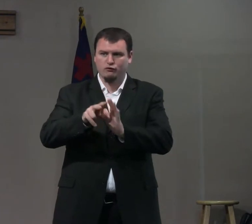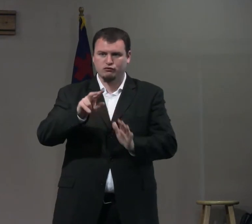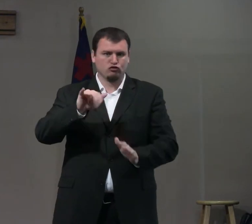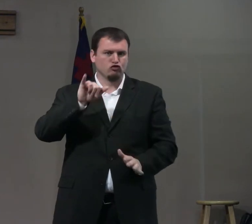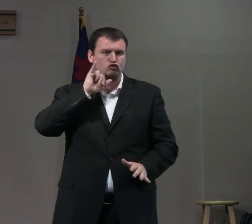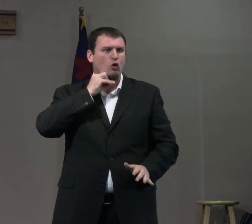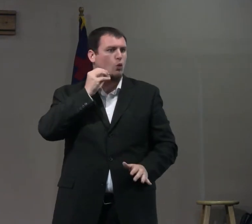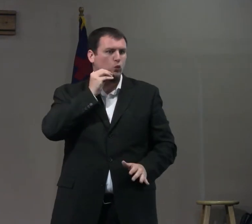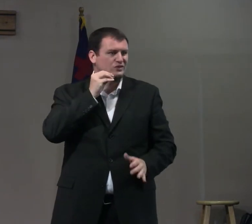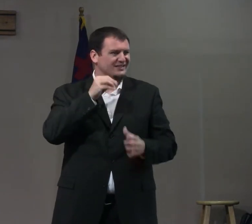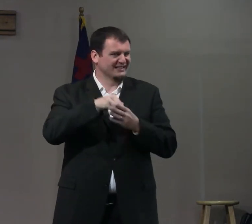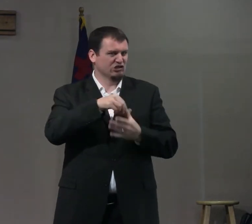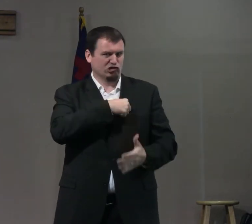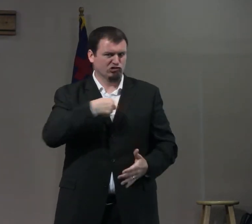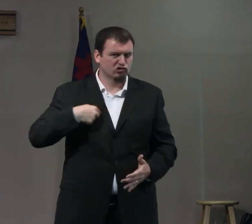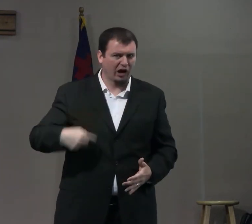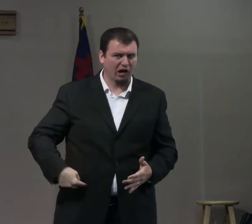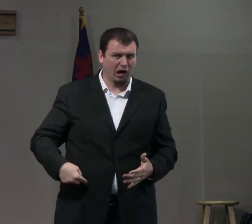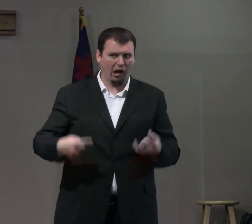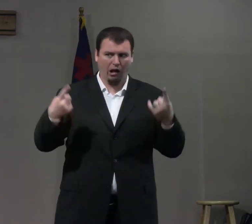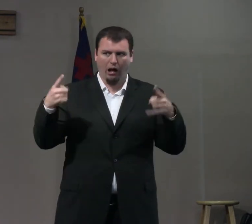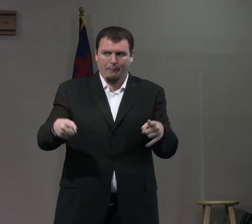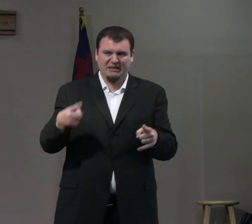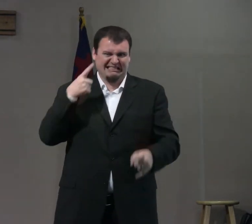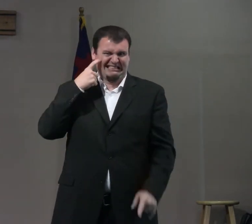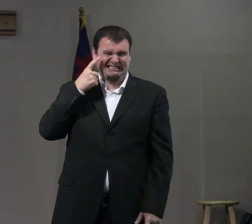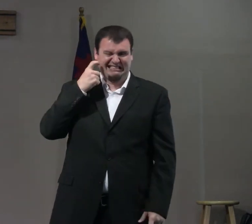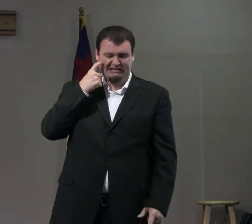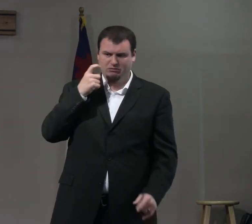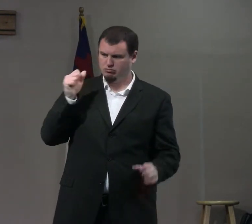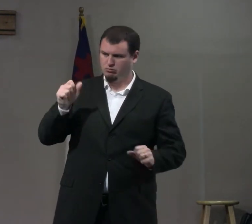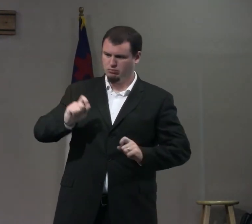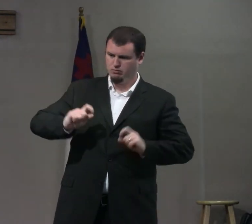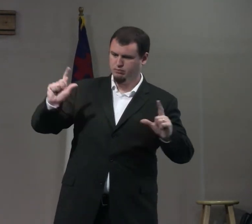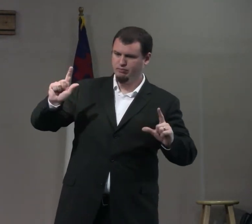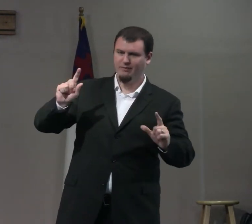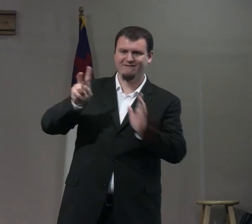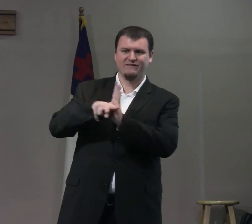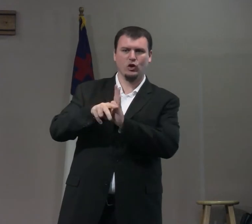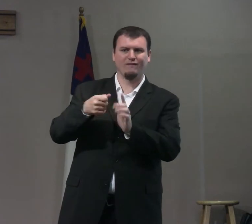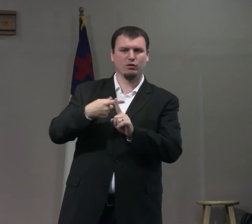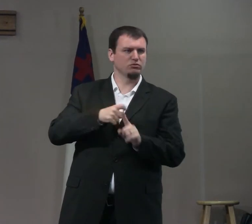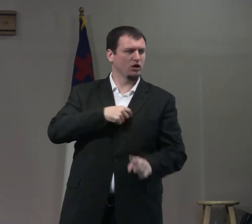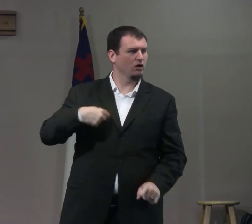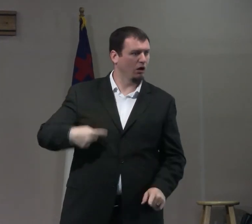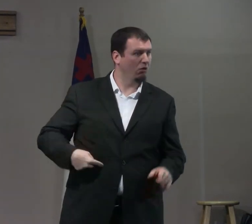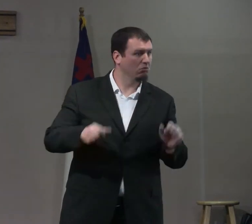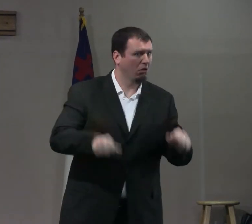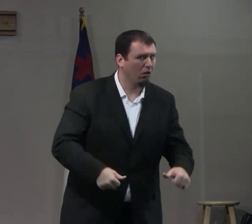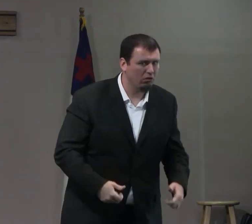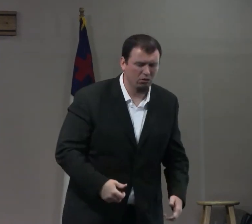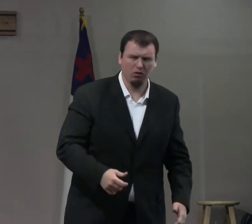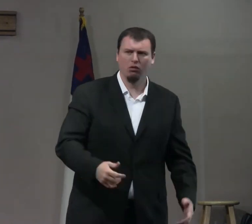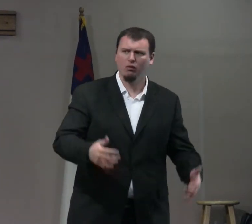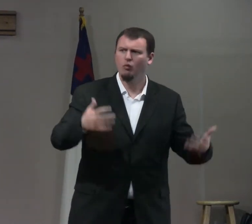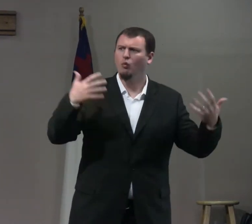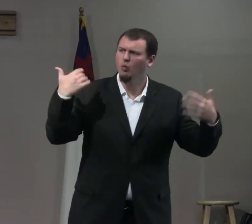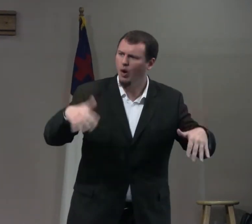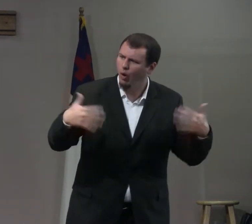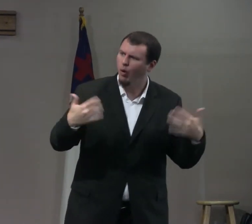to pull the video. I mean, Pastor Olson is in China, and he sent us a video